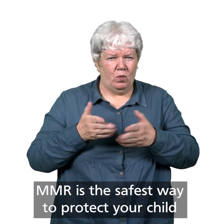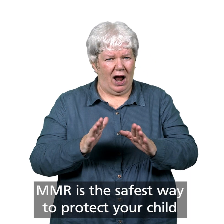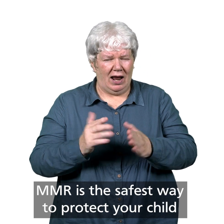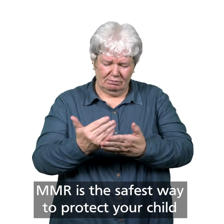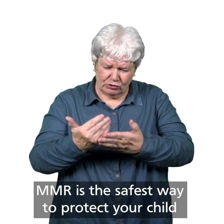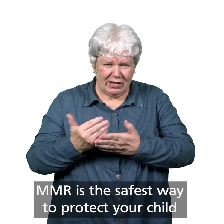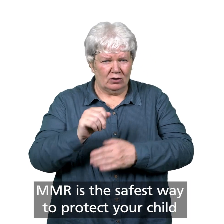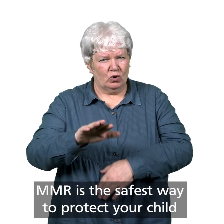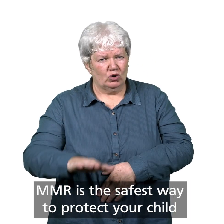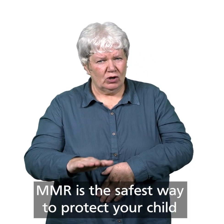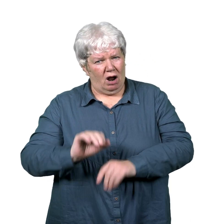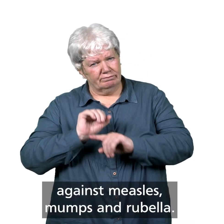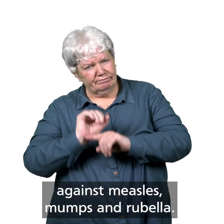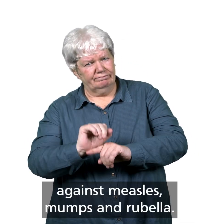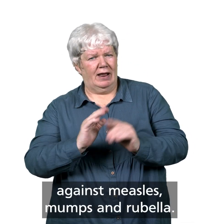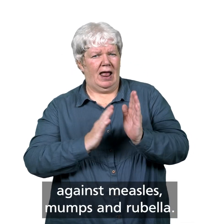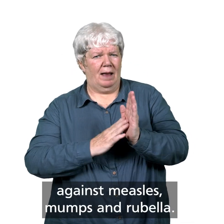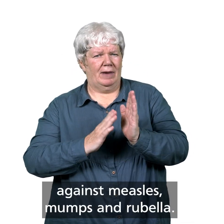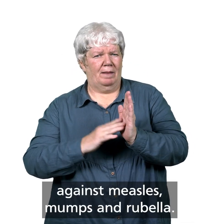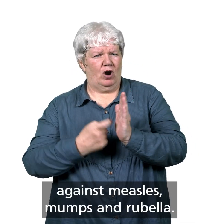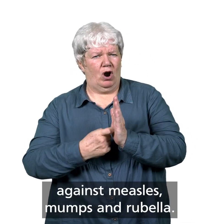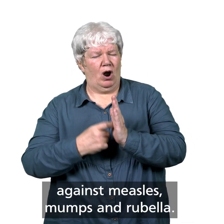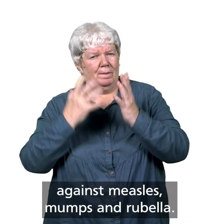child against measles, mumps, and rubella.